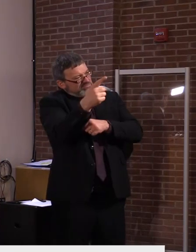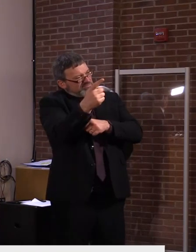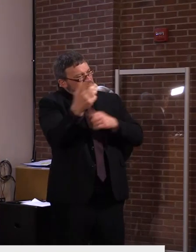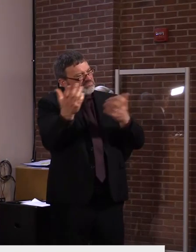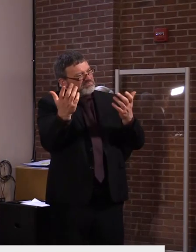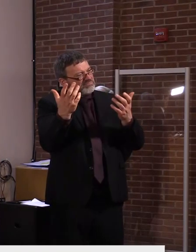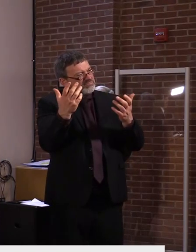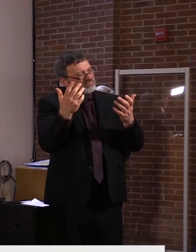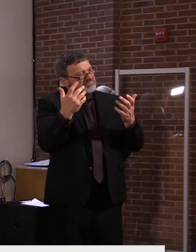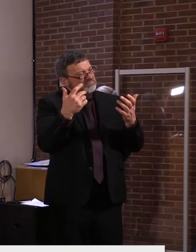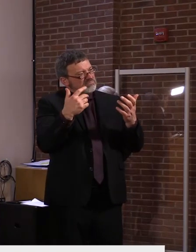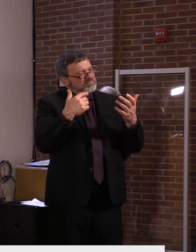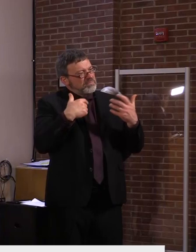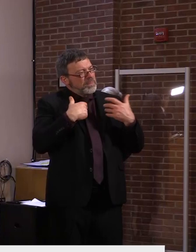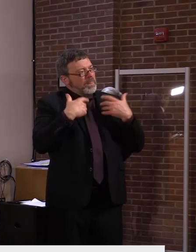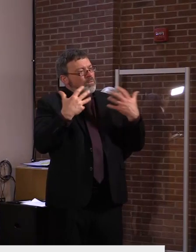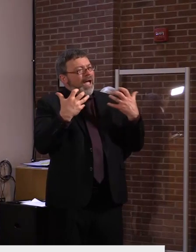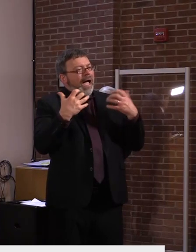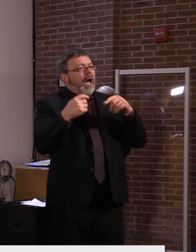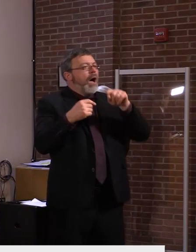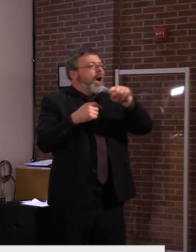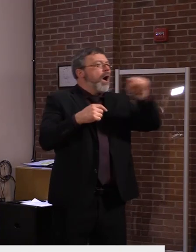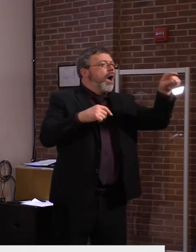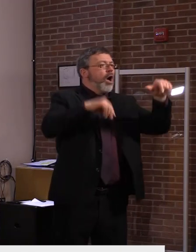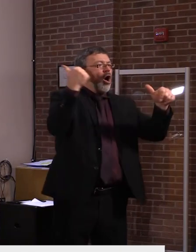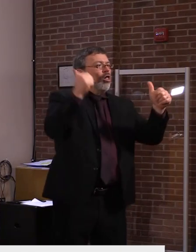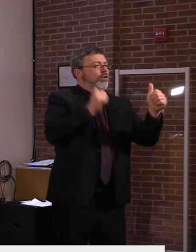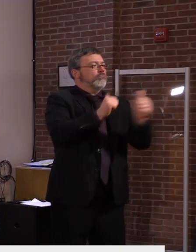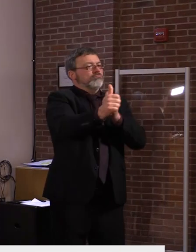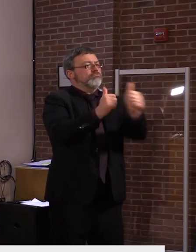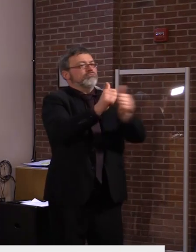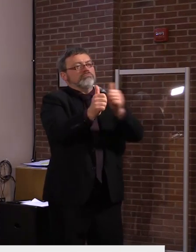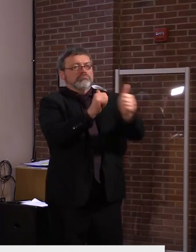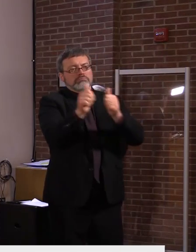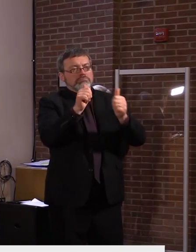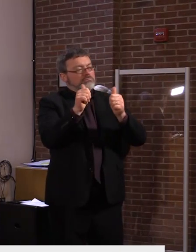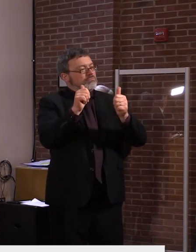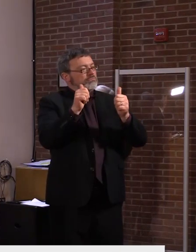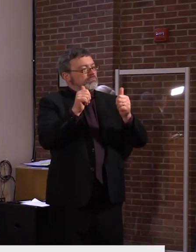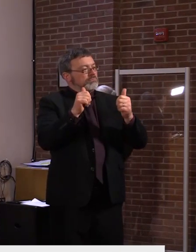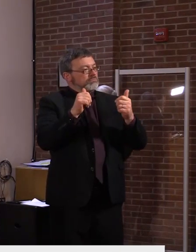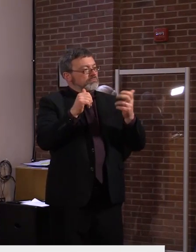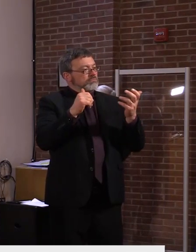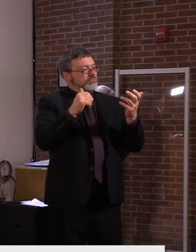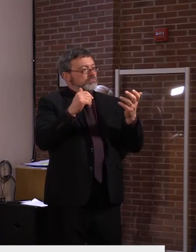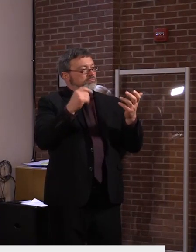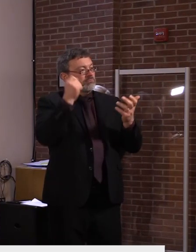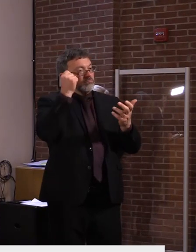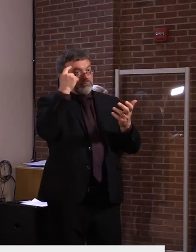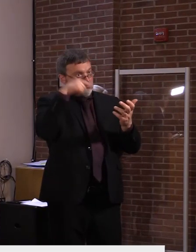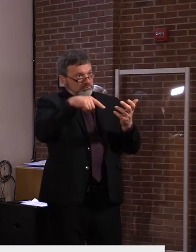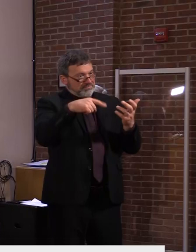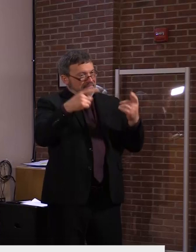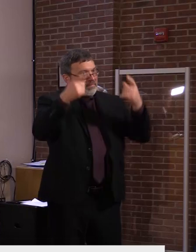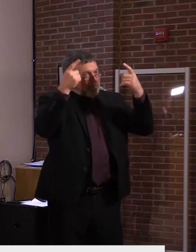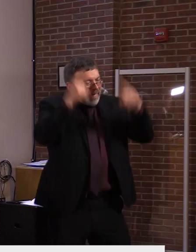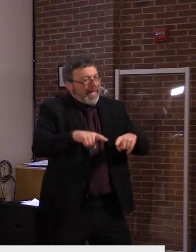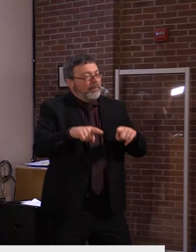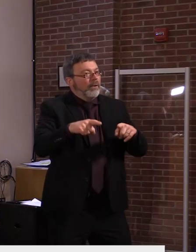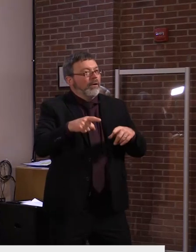of other candidates stepping up for this possibly once-in-a-lifetime opportunity after 46